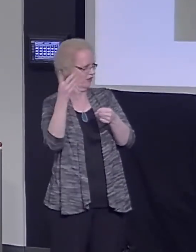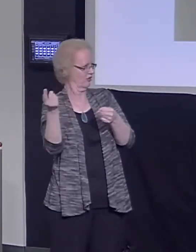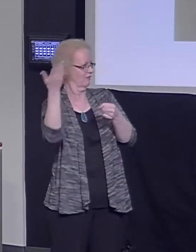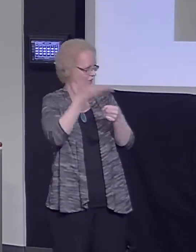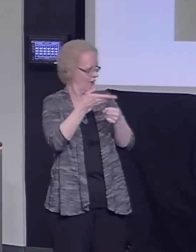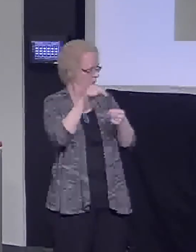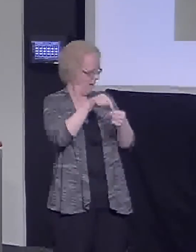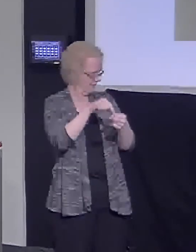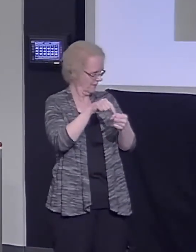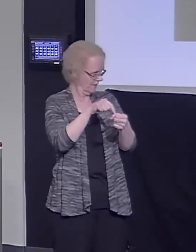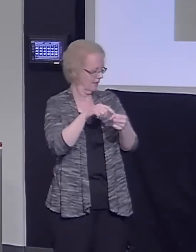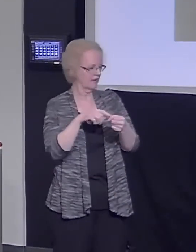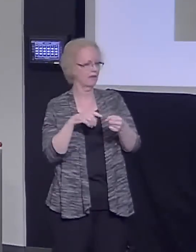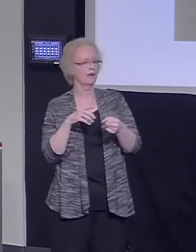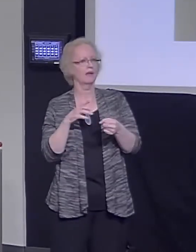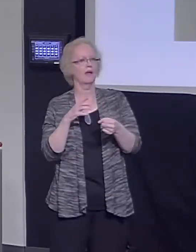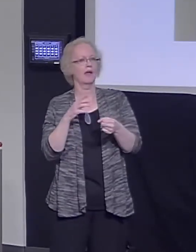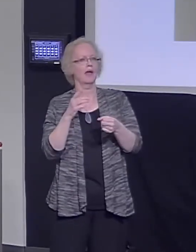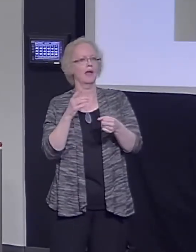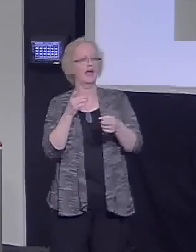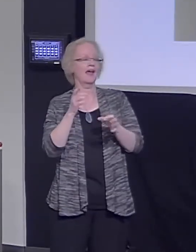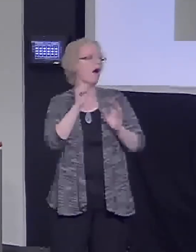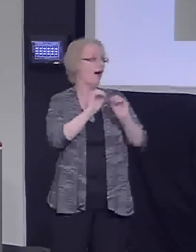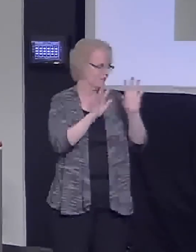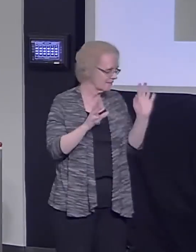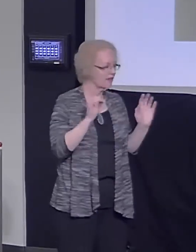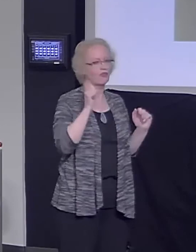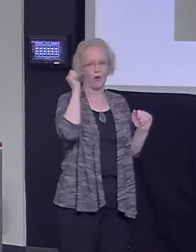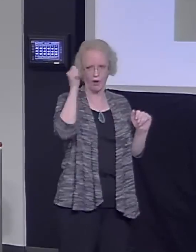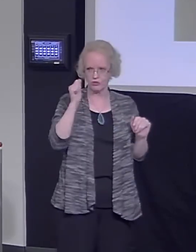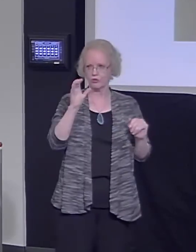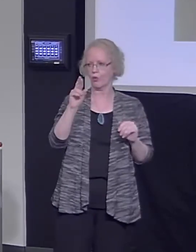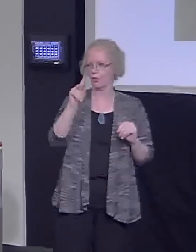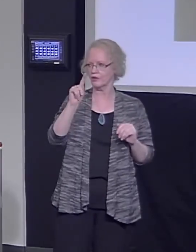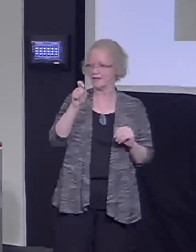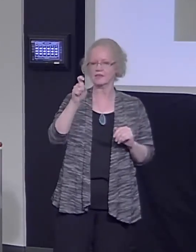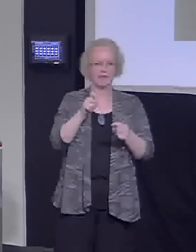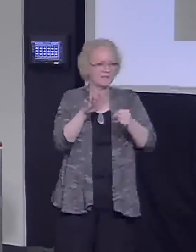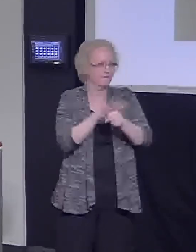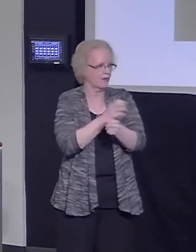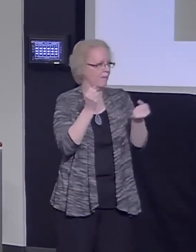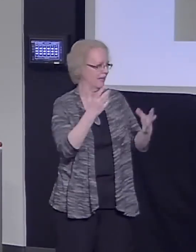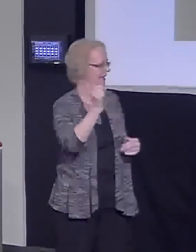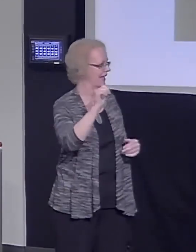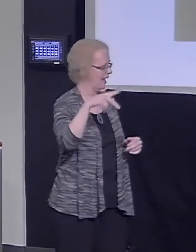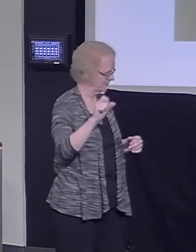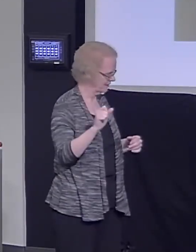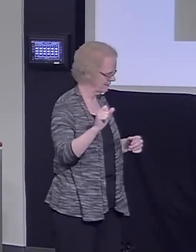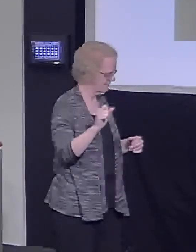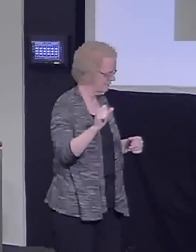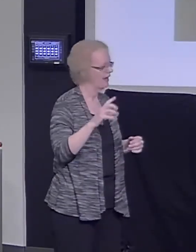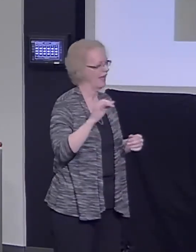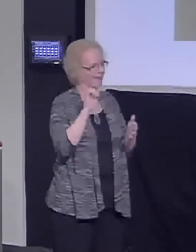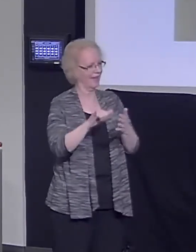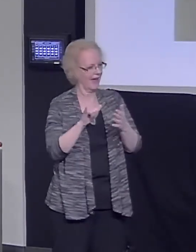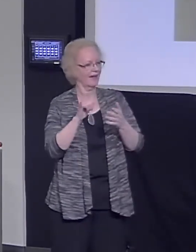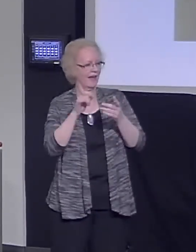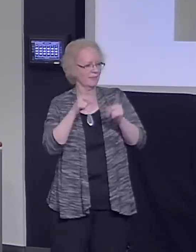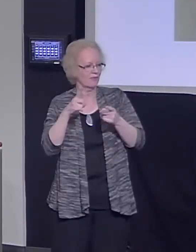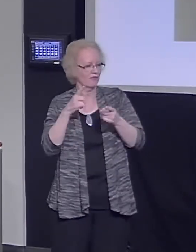And obviously, auditory cortex has to fill in a lot of the gaps. It can't be done by more peripheral portions of